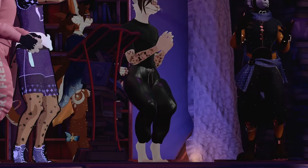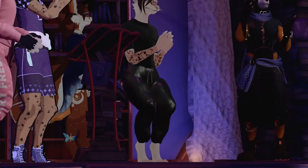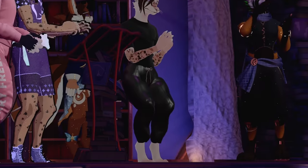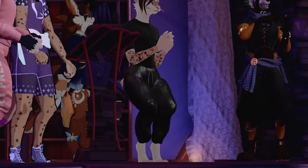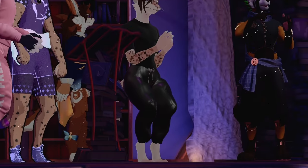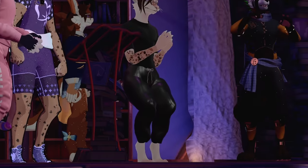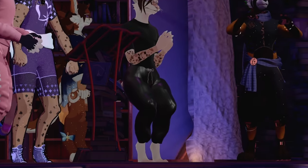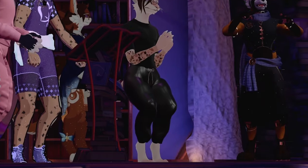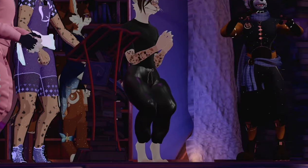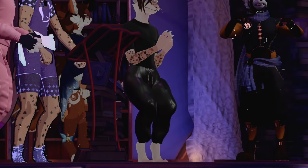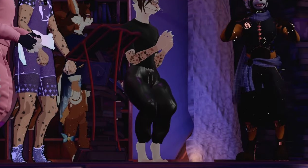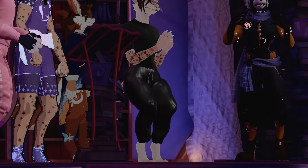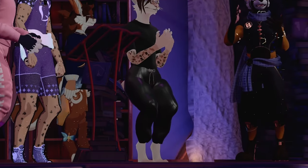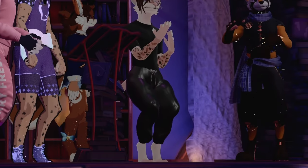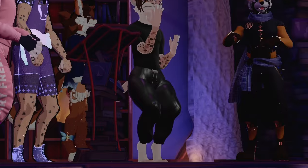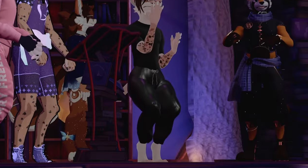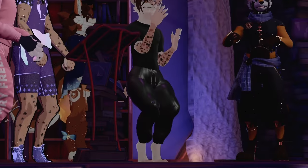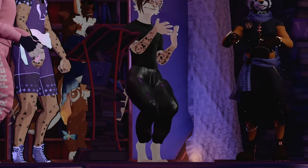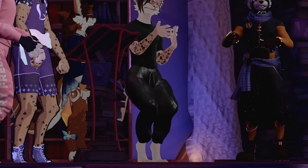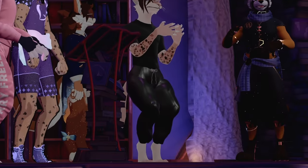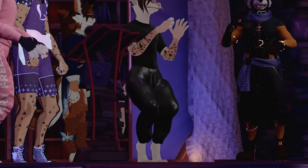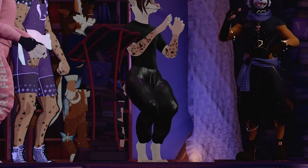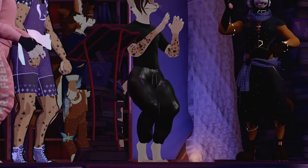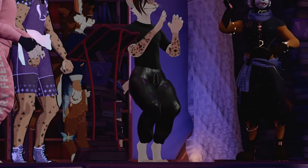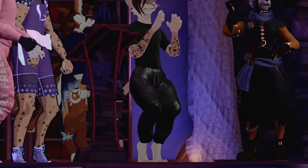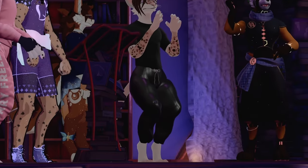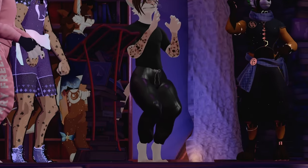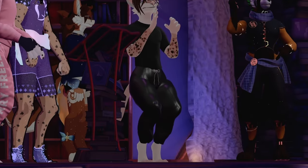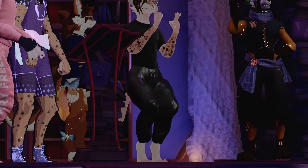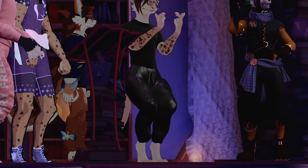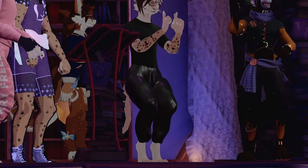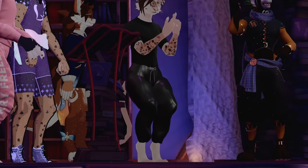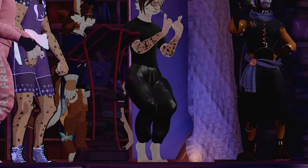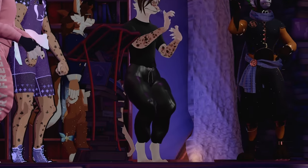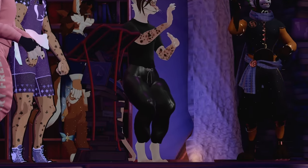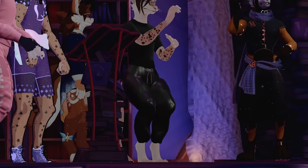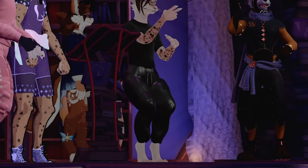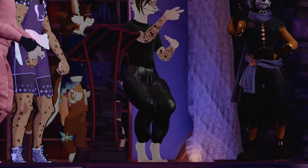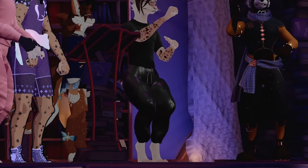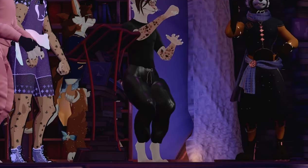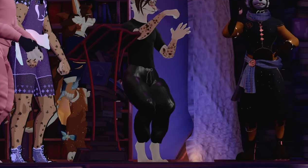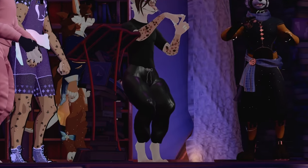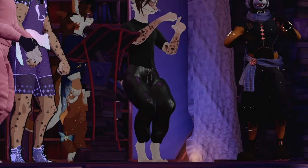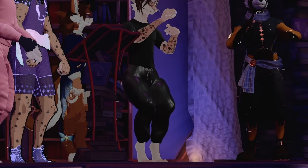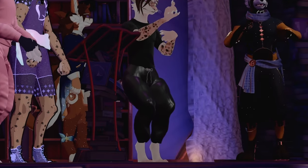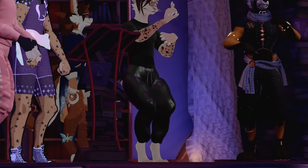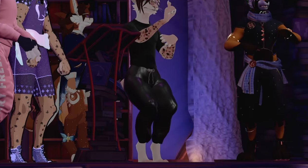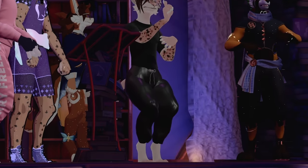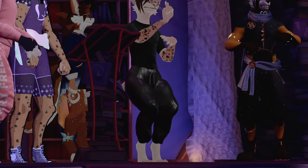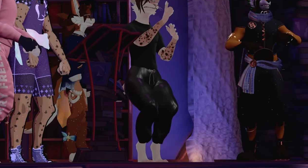And again, we will be continuing to monitor the Furry Q&A question, try and get some more answers in there